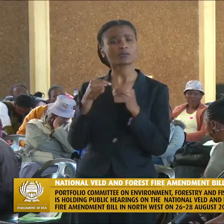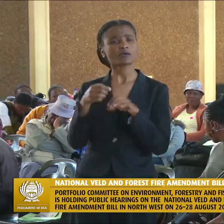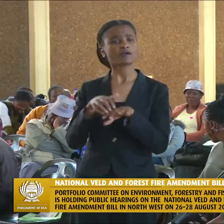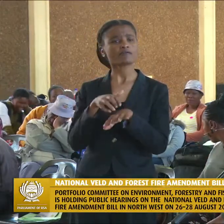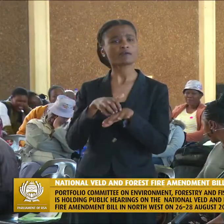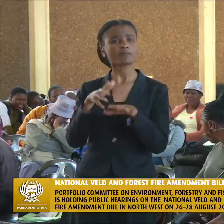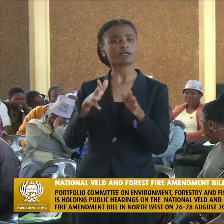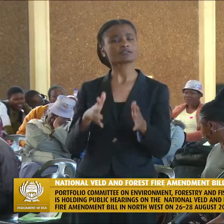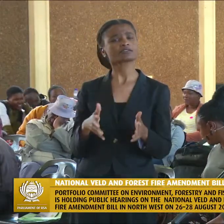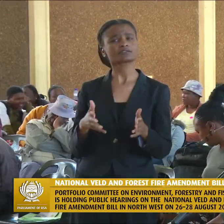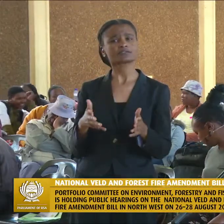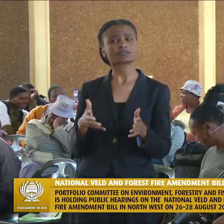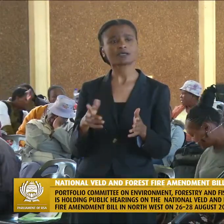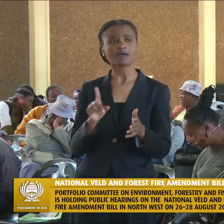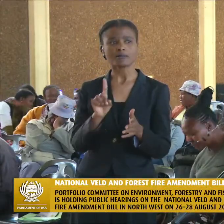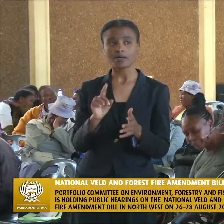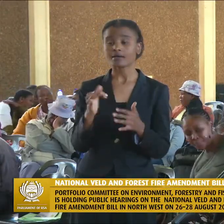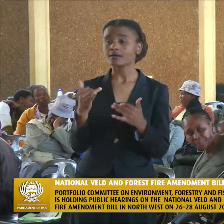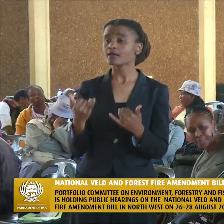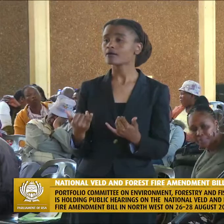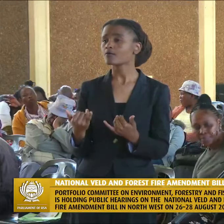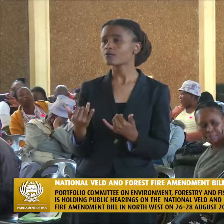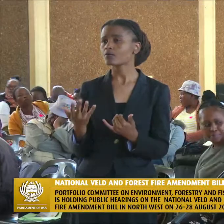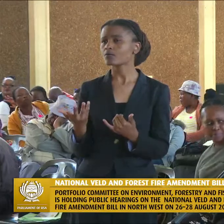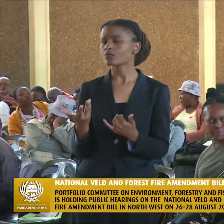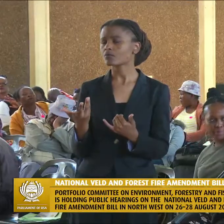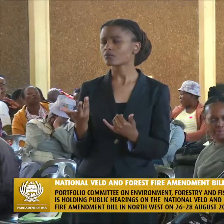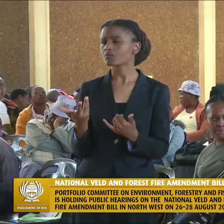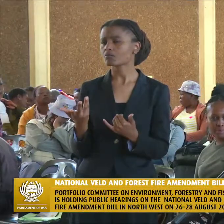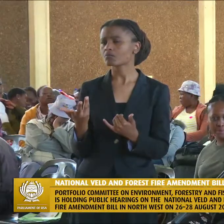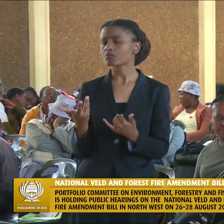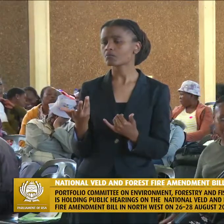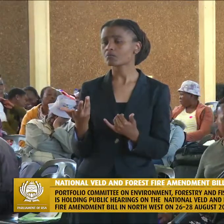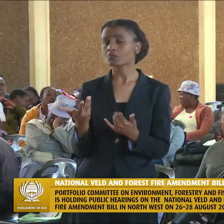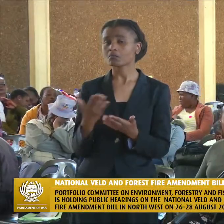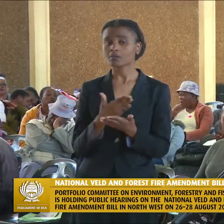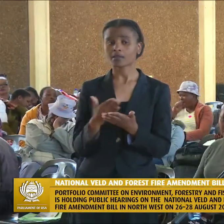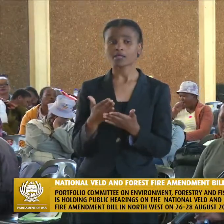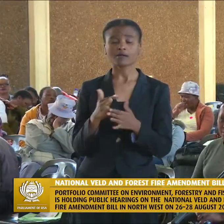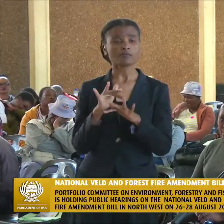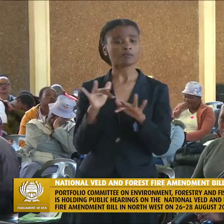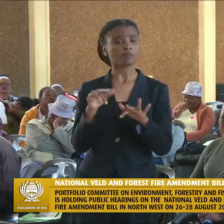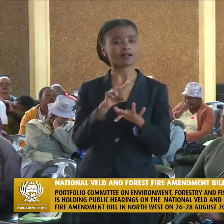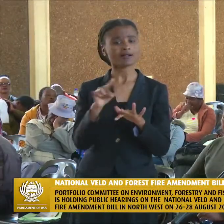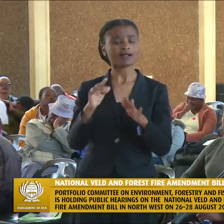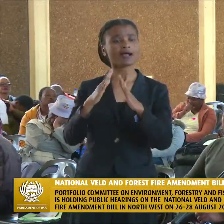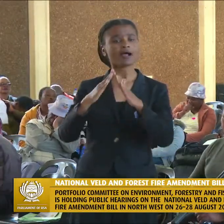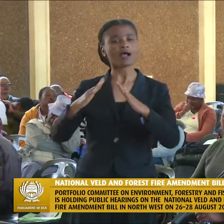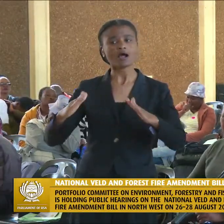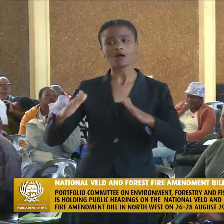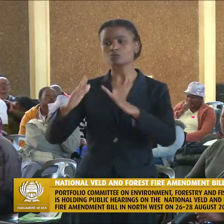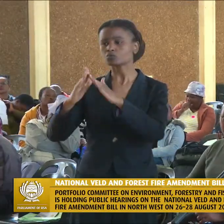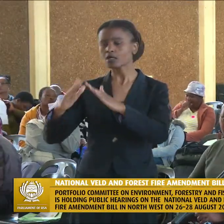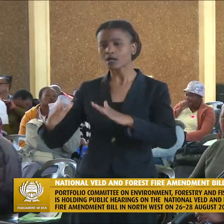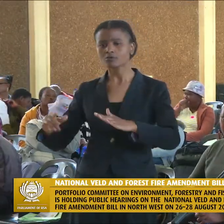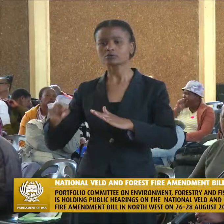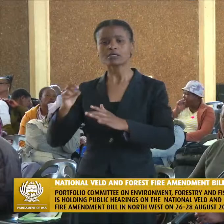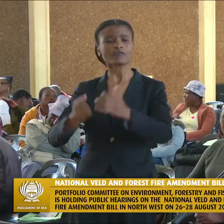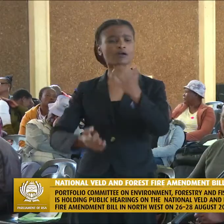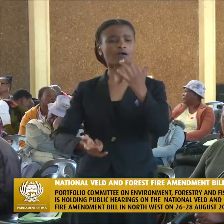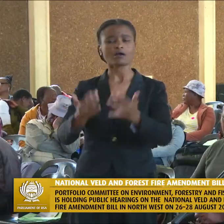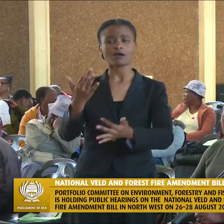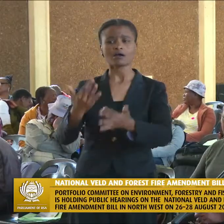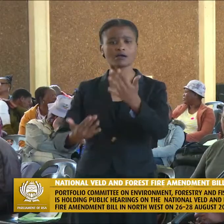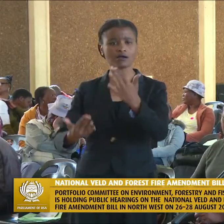but what what do you say about those who paint in their homes those who lost their